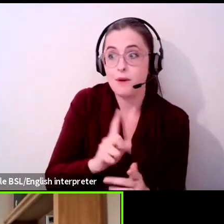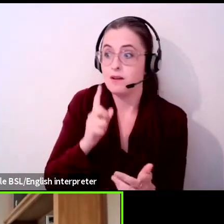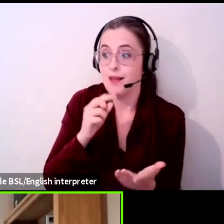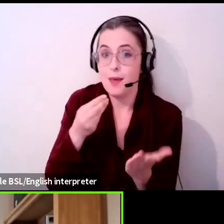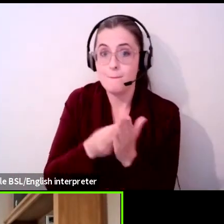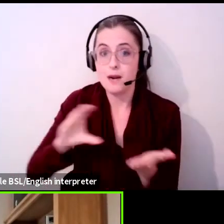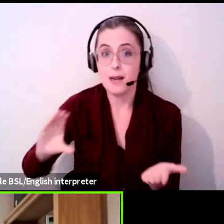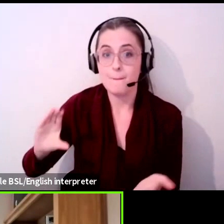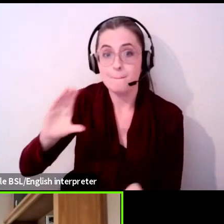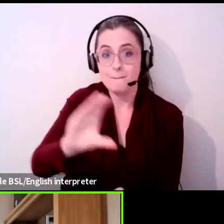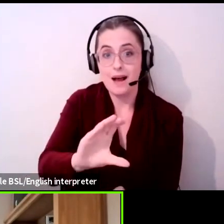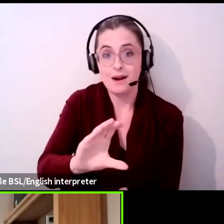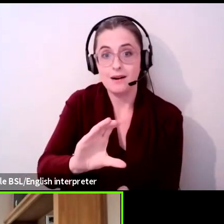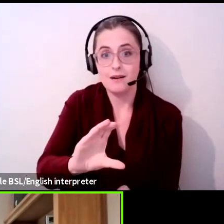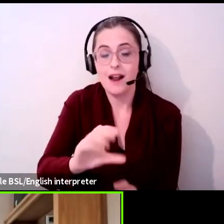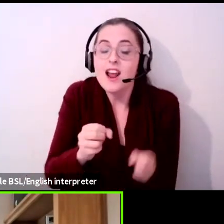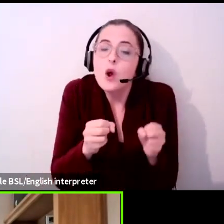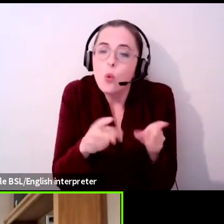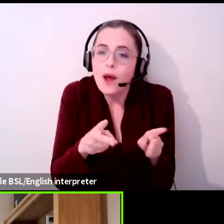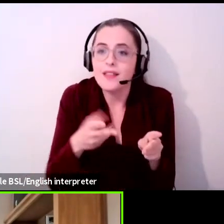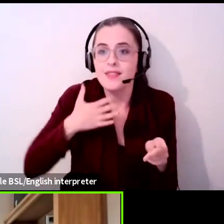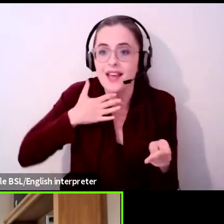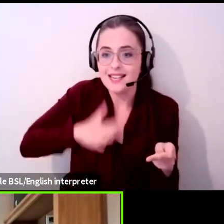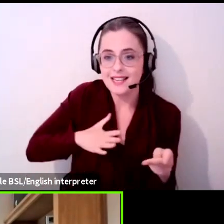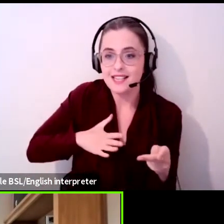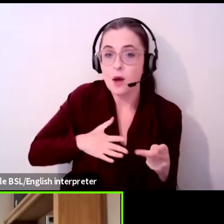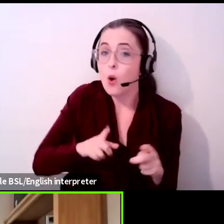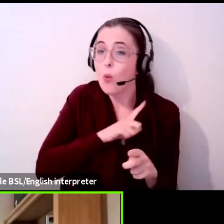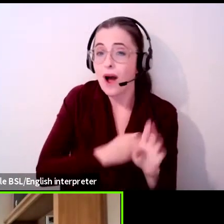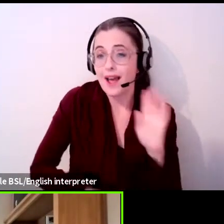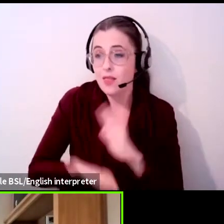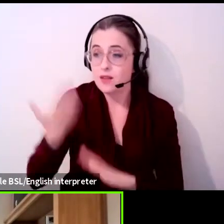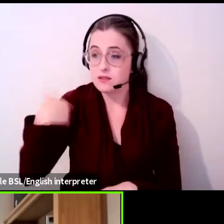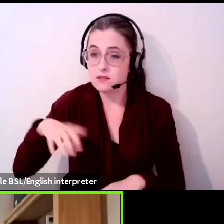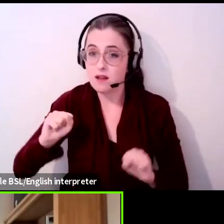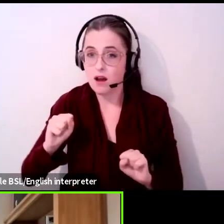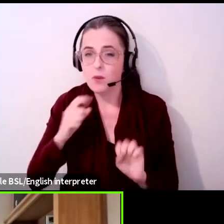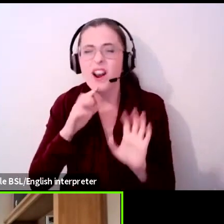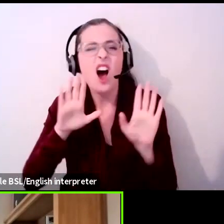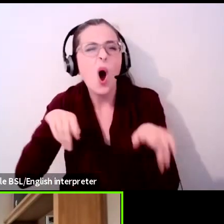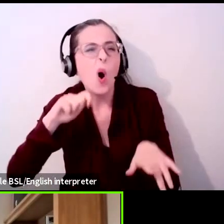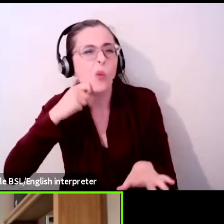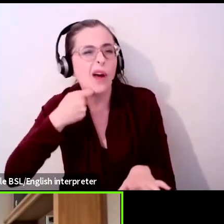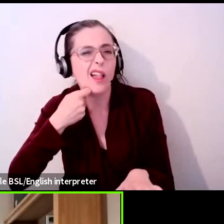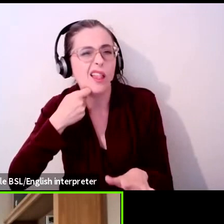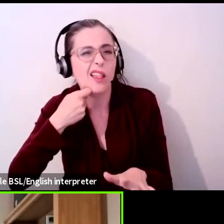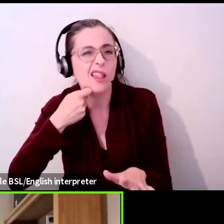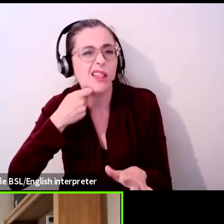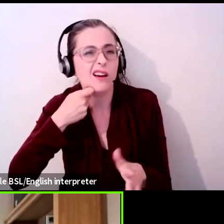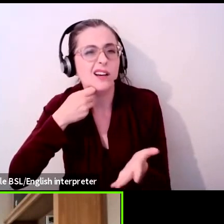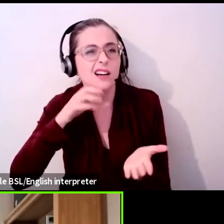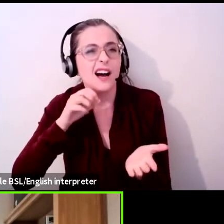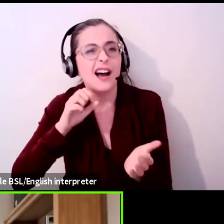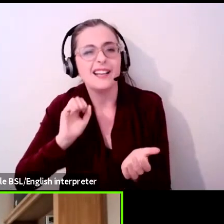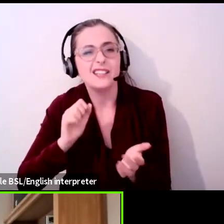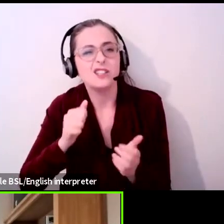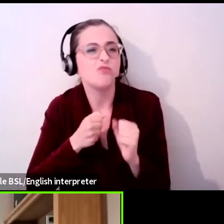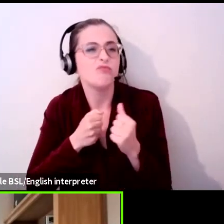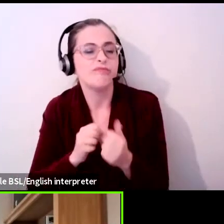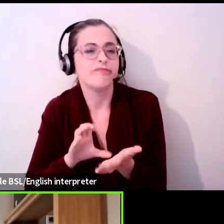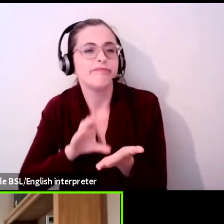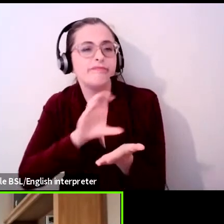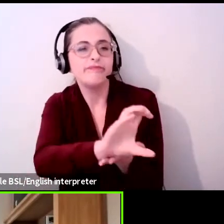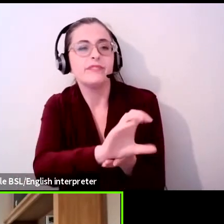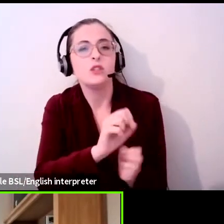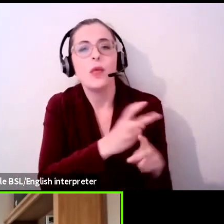way that they need to be paid back, because to start with it was just we'll put money back into their support accounts, their